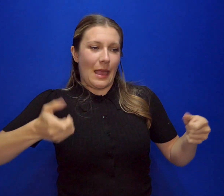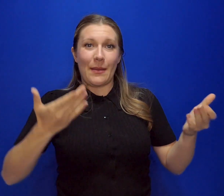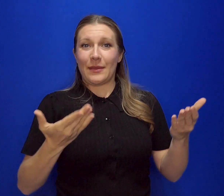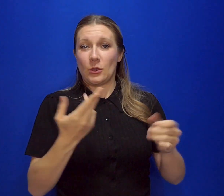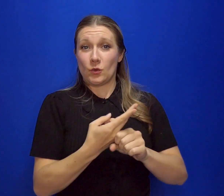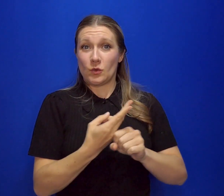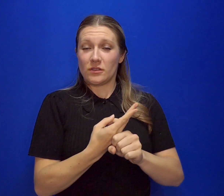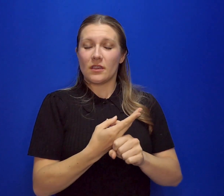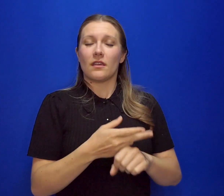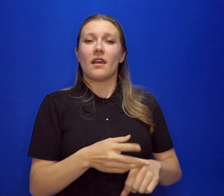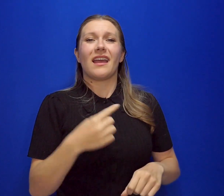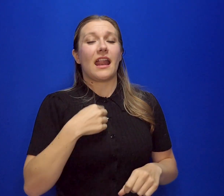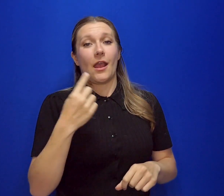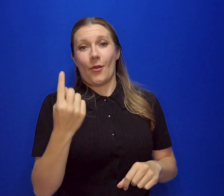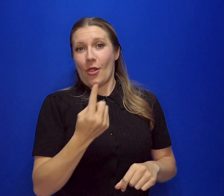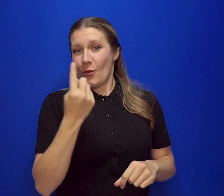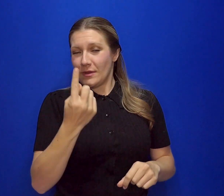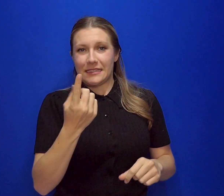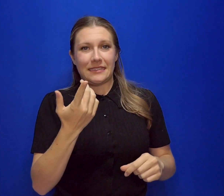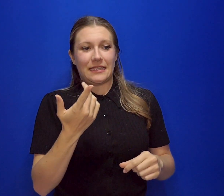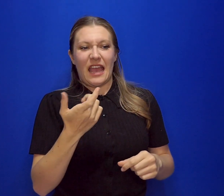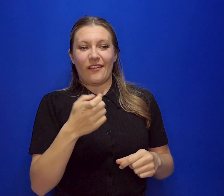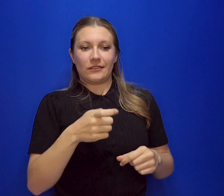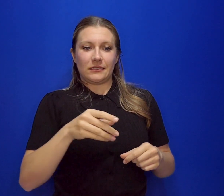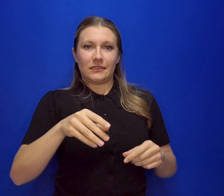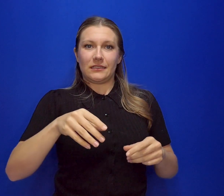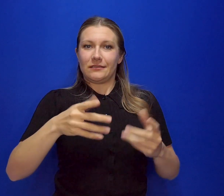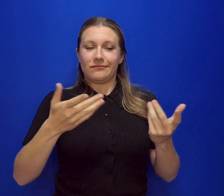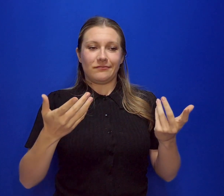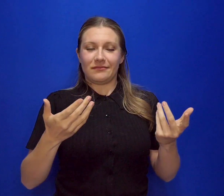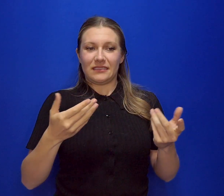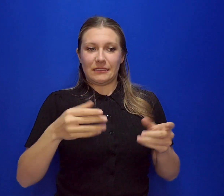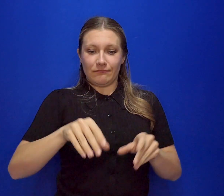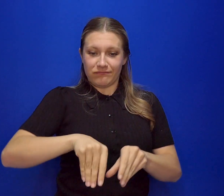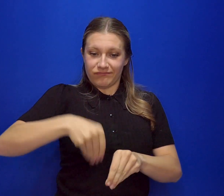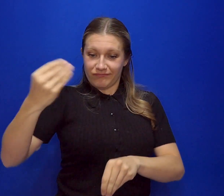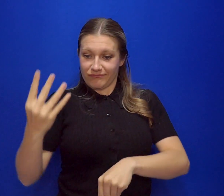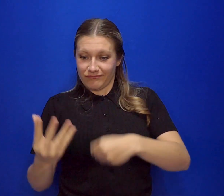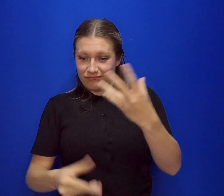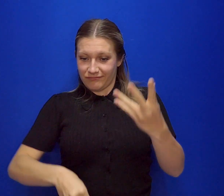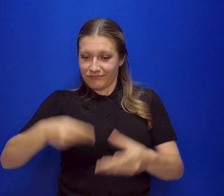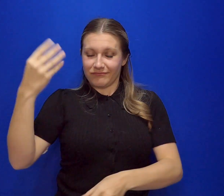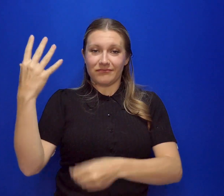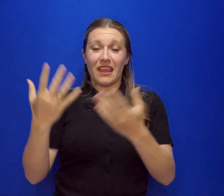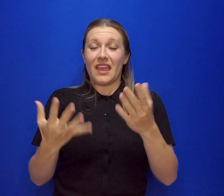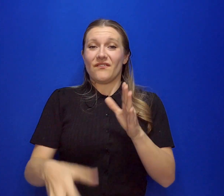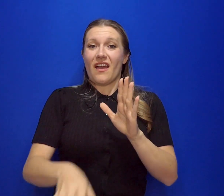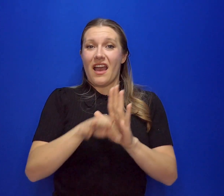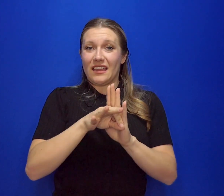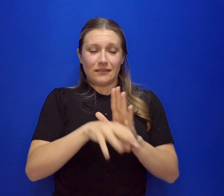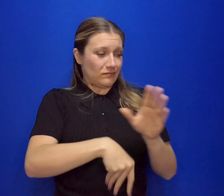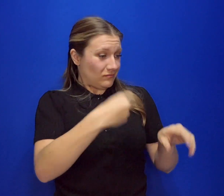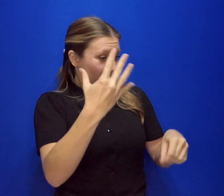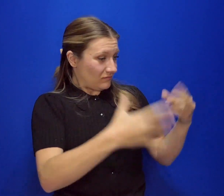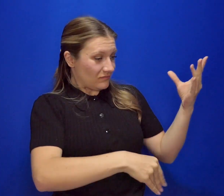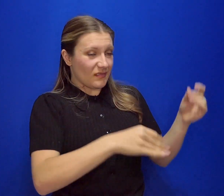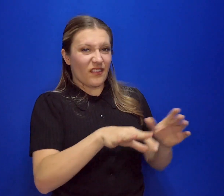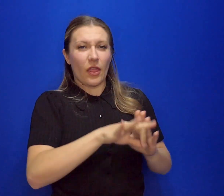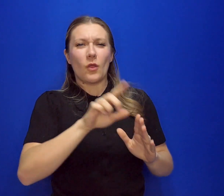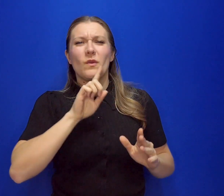might use. And I always end up having to like dig in the pockets of the purses and fish out like the really